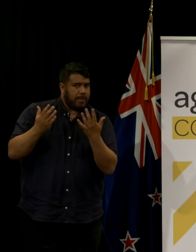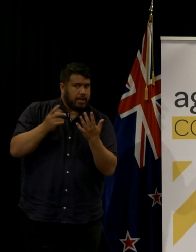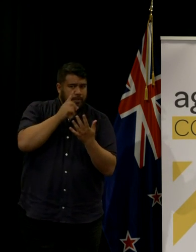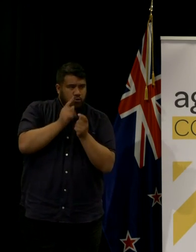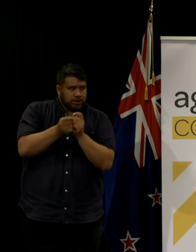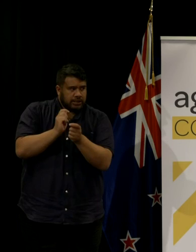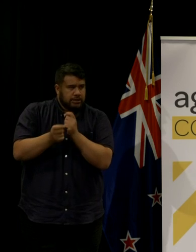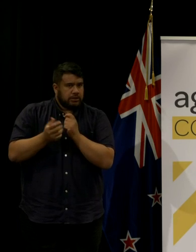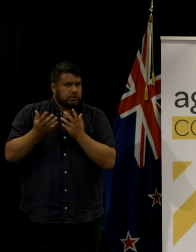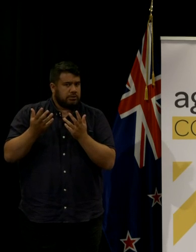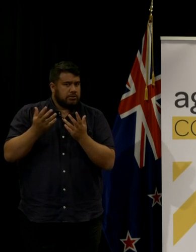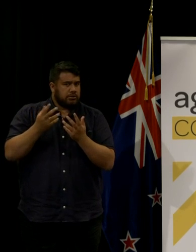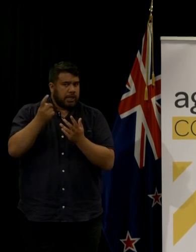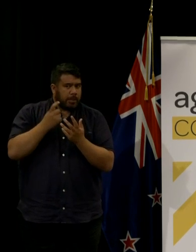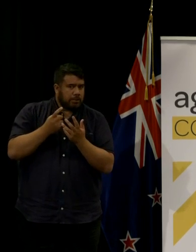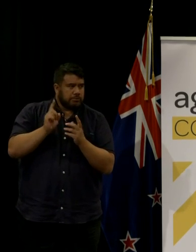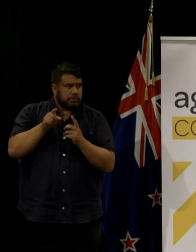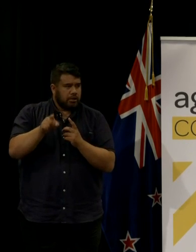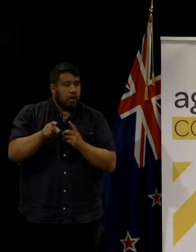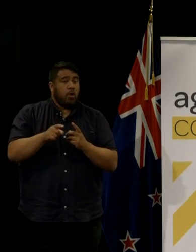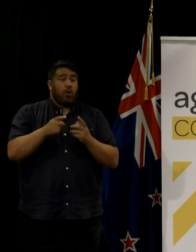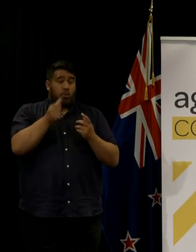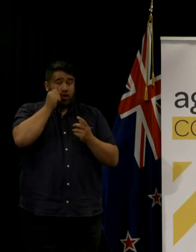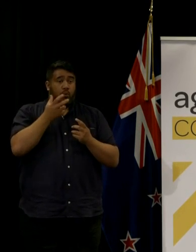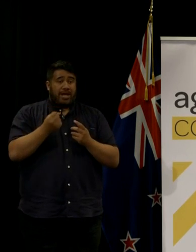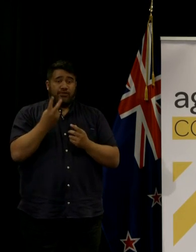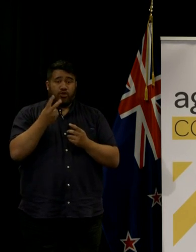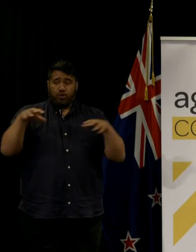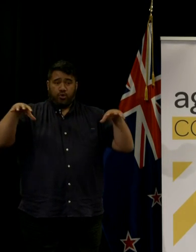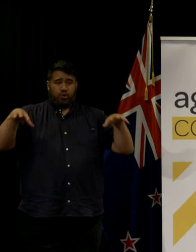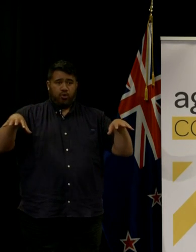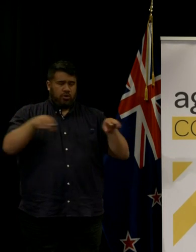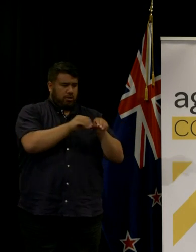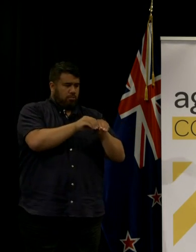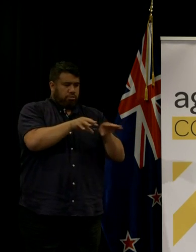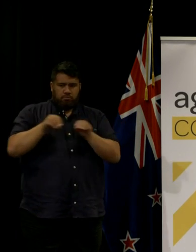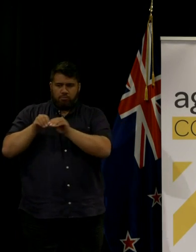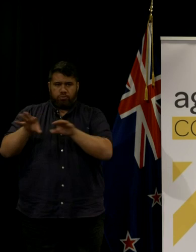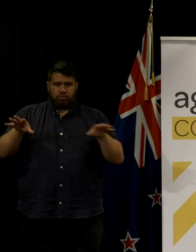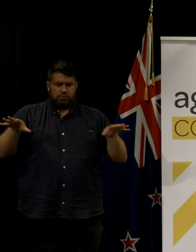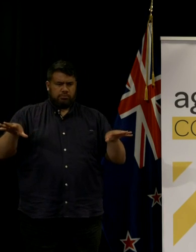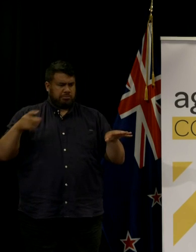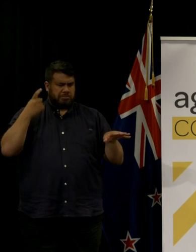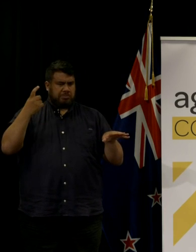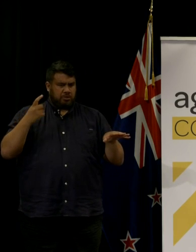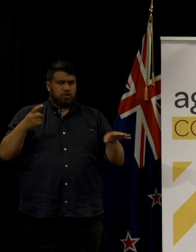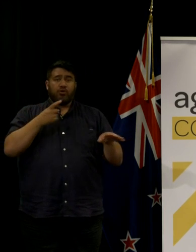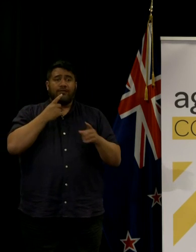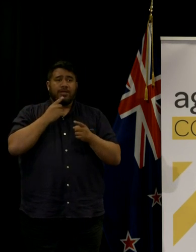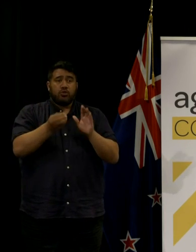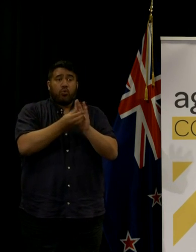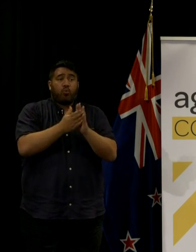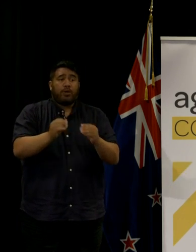to do now is we have these 2 clusters, and if there are others, we want to put some information up on our website to complement the individual